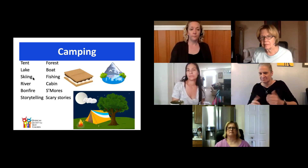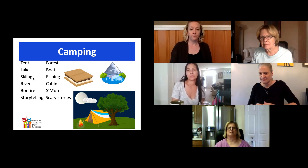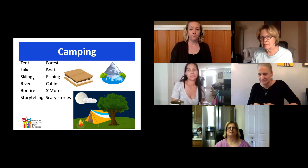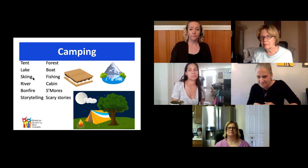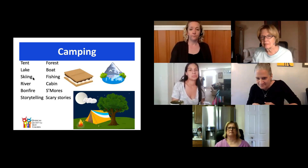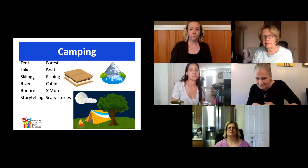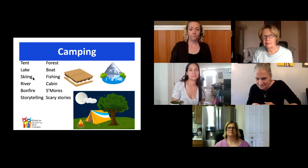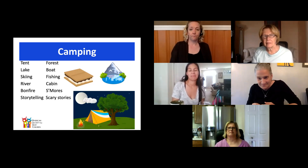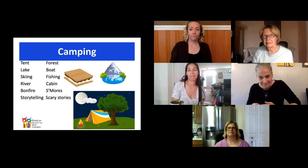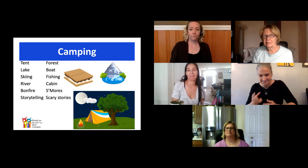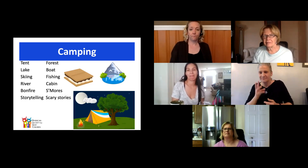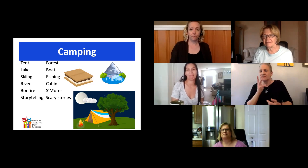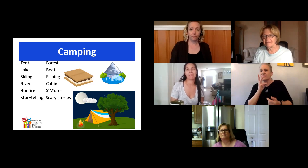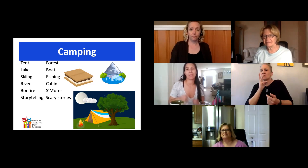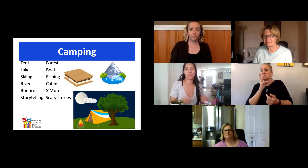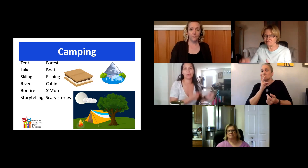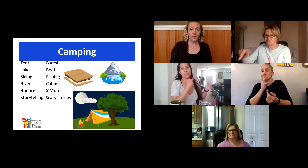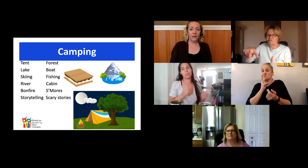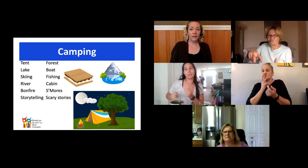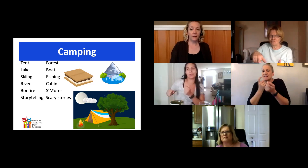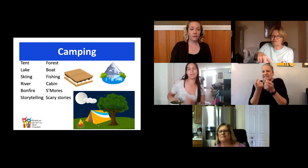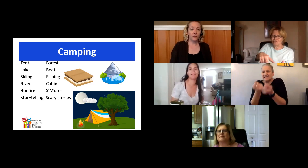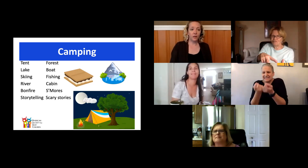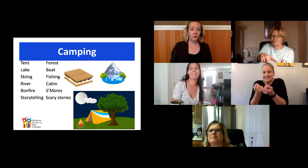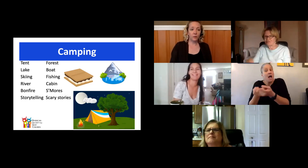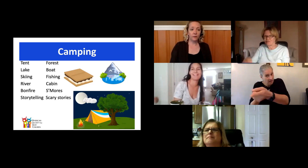Any guesses for the next one? Skiing?